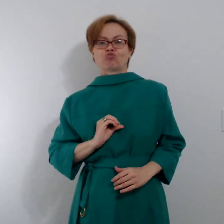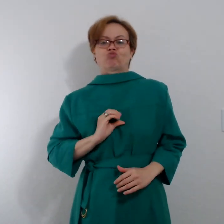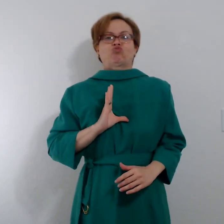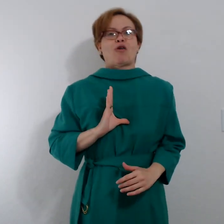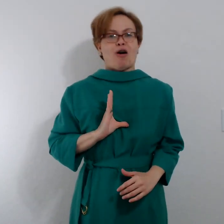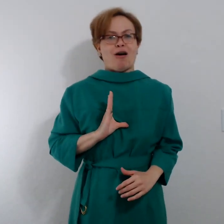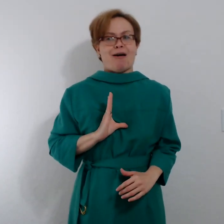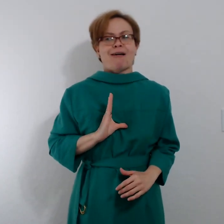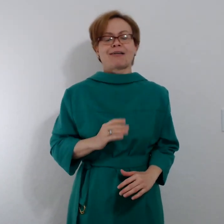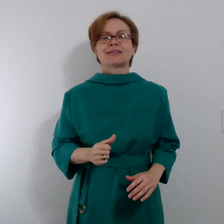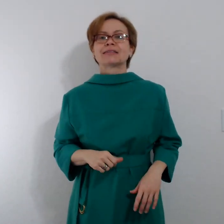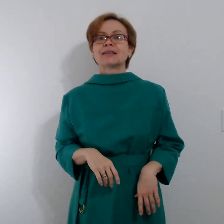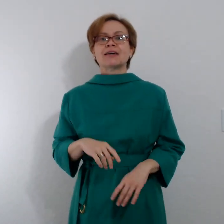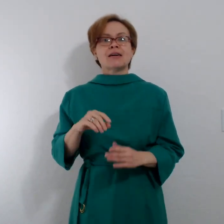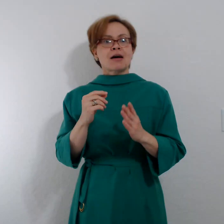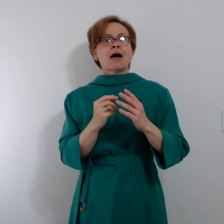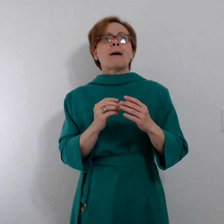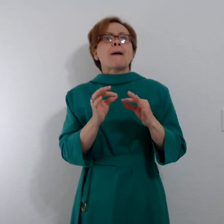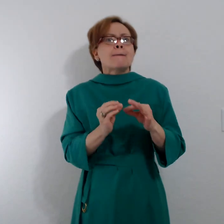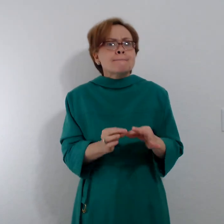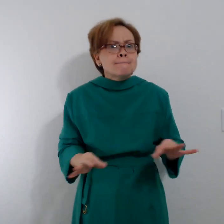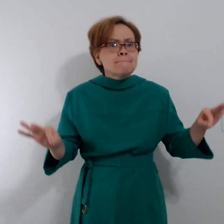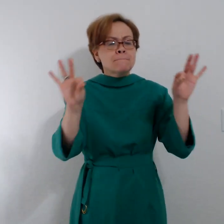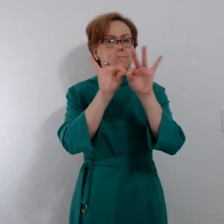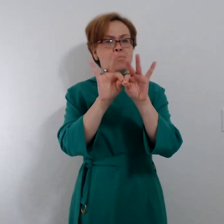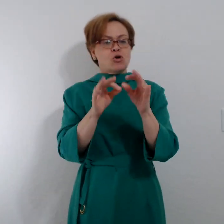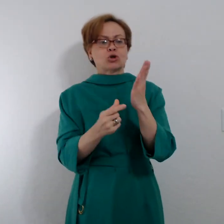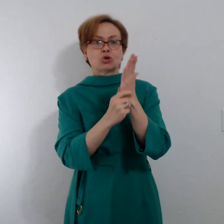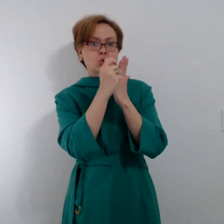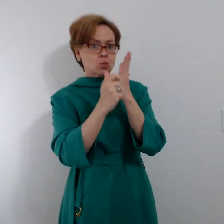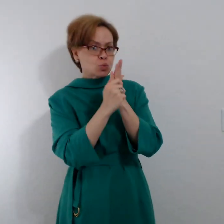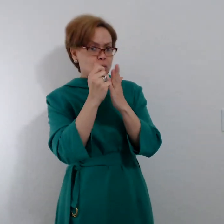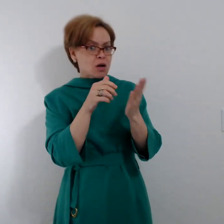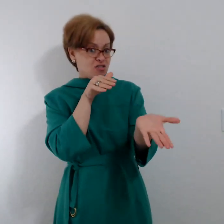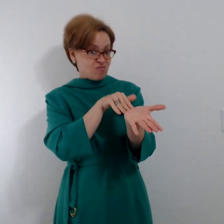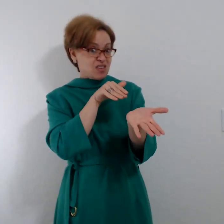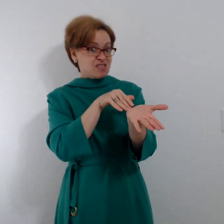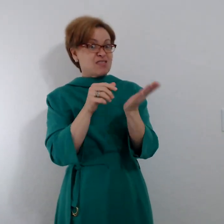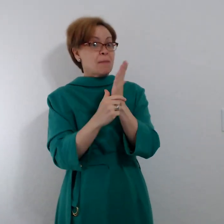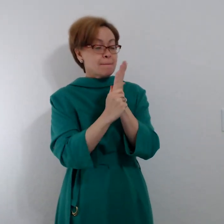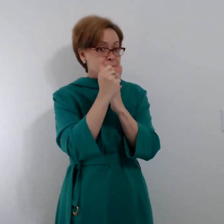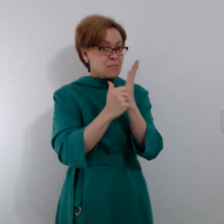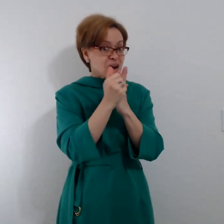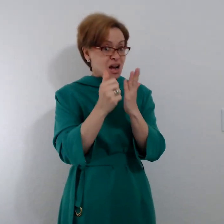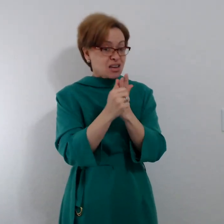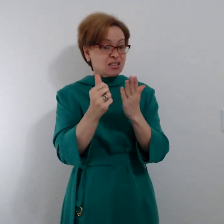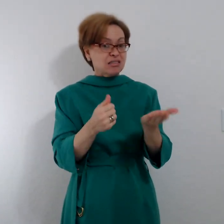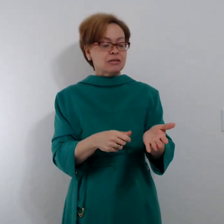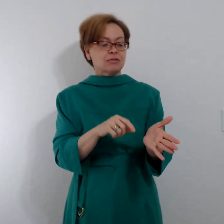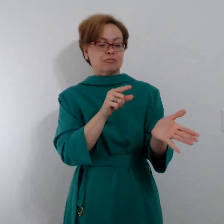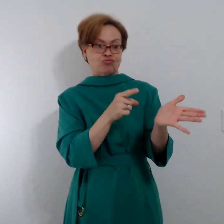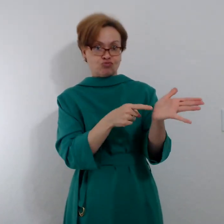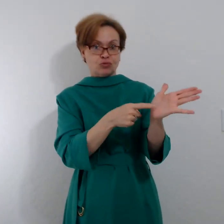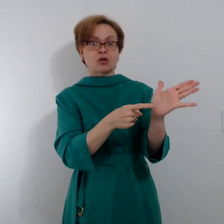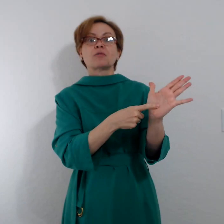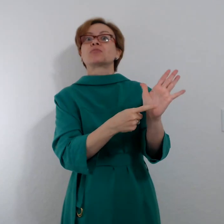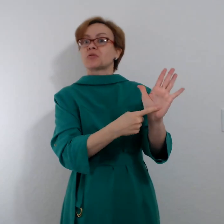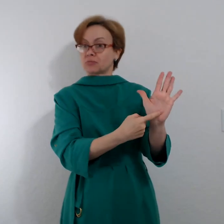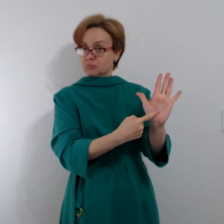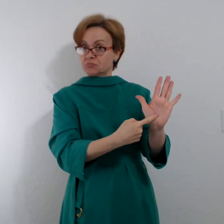the research for science. My next pursuit was I wanted to see how